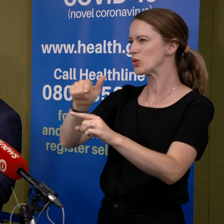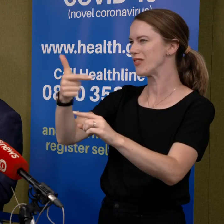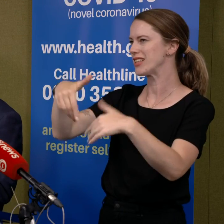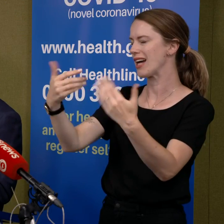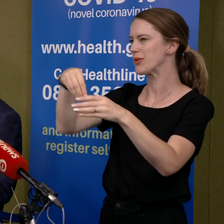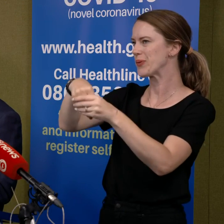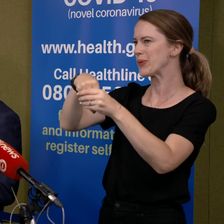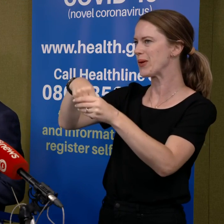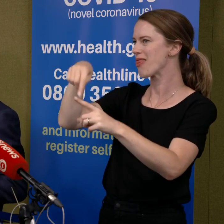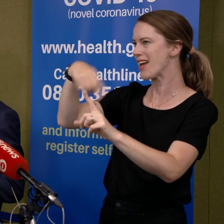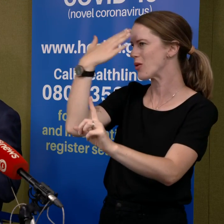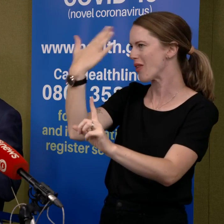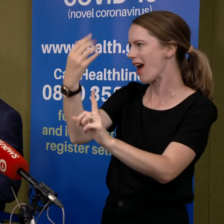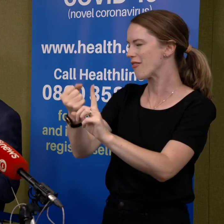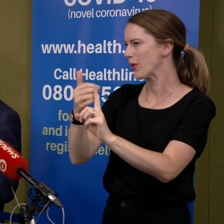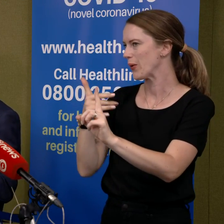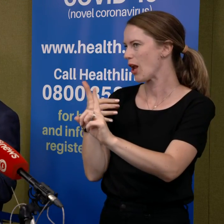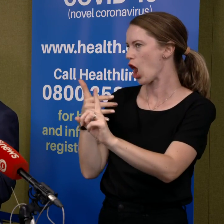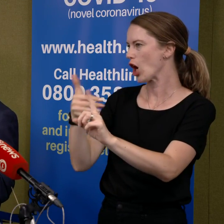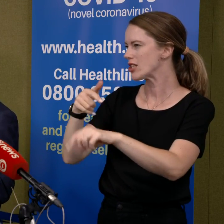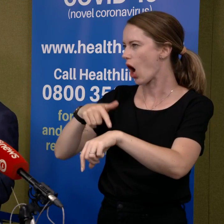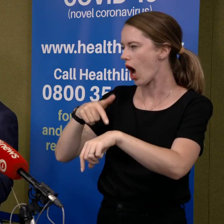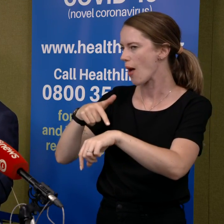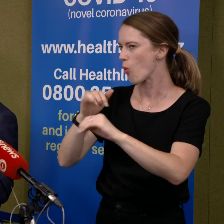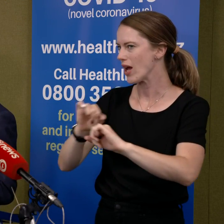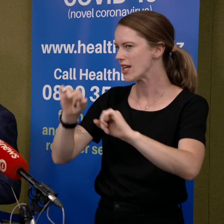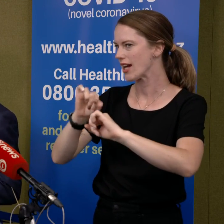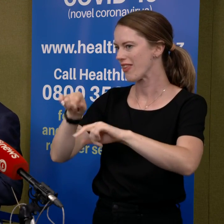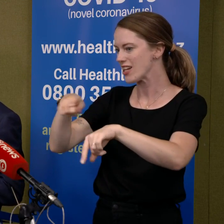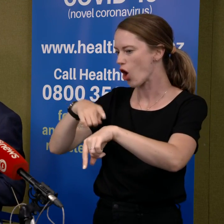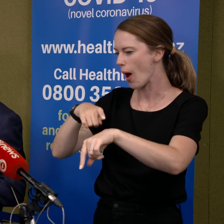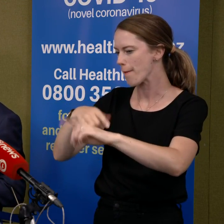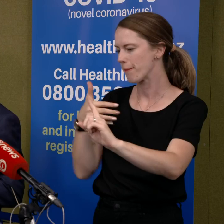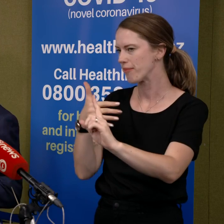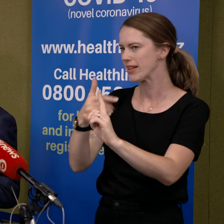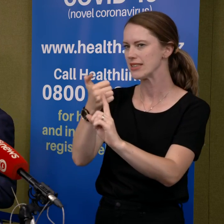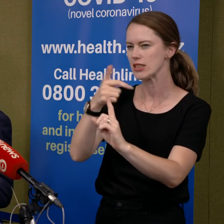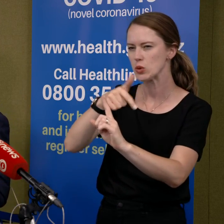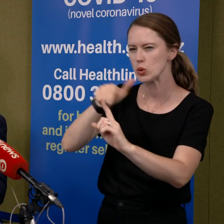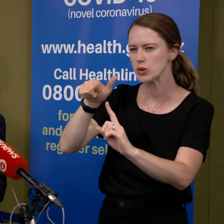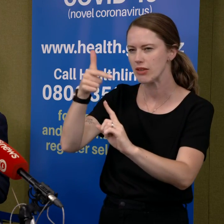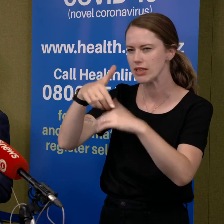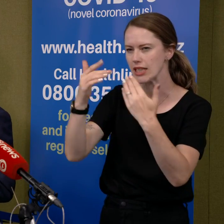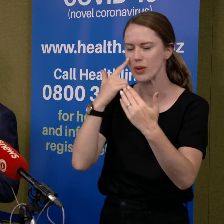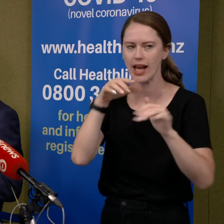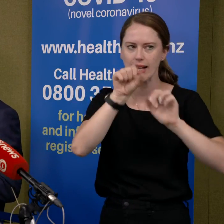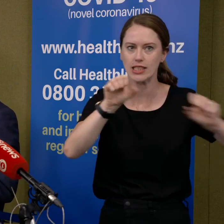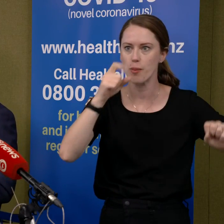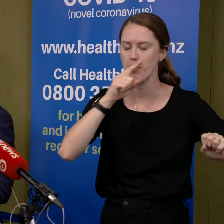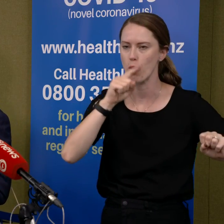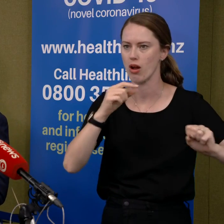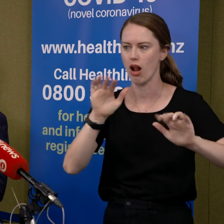influenza, it's 3 to 4 days. So there's a longer period. We've got a window where we can contact trace close contacts and get